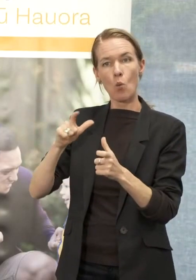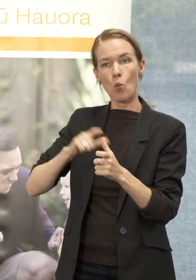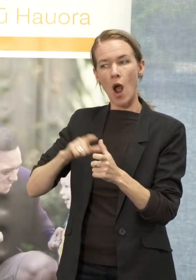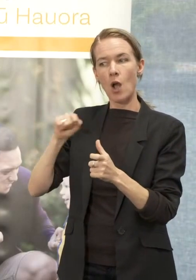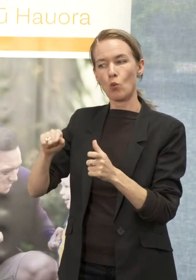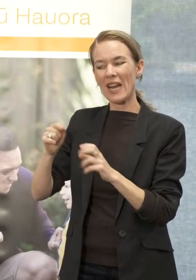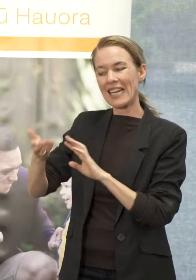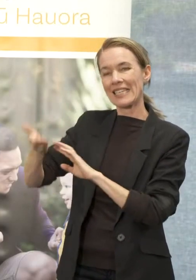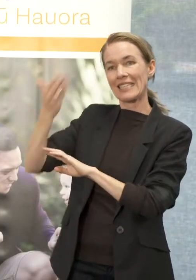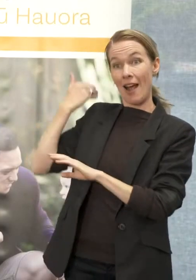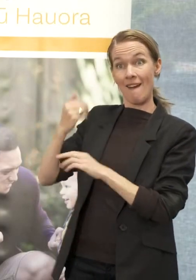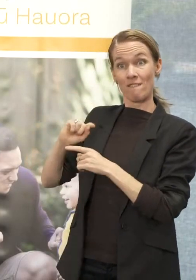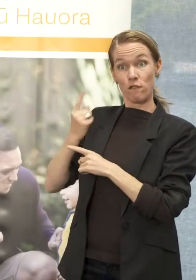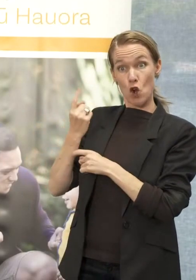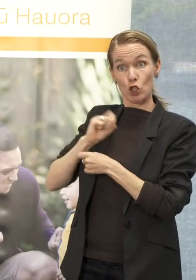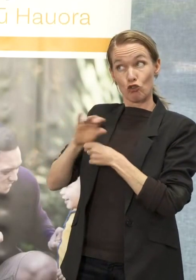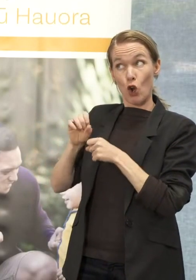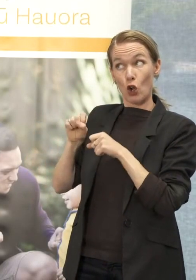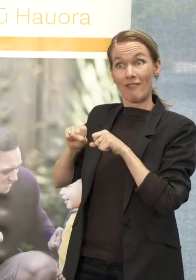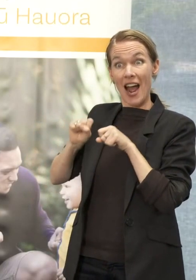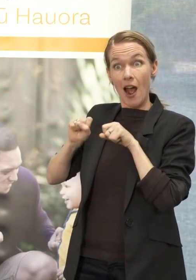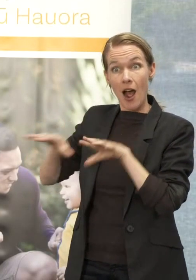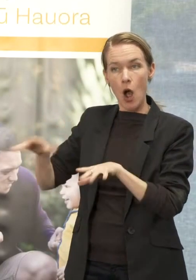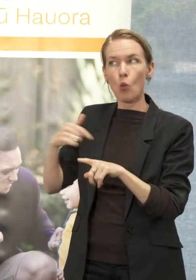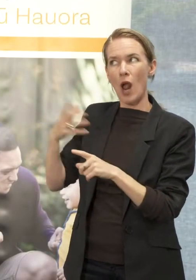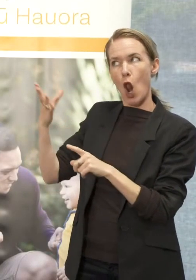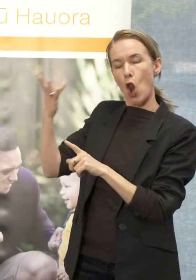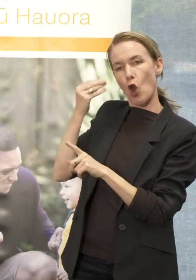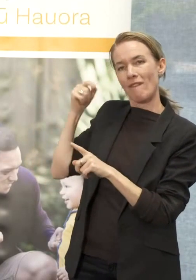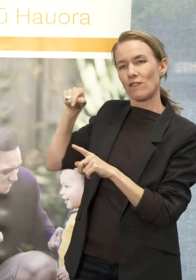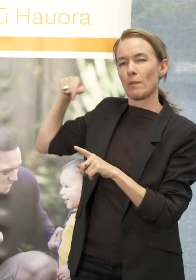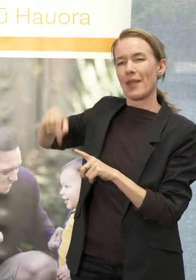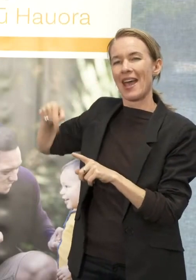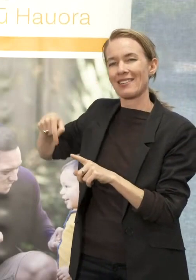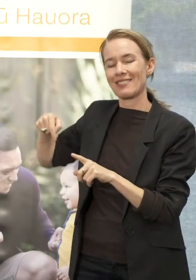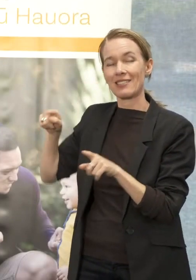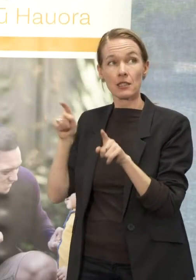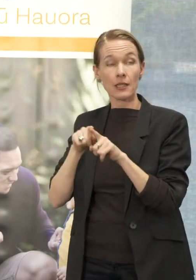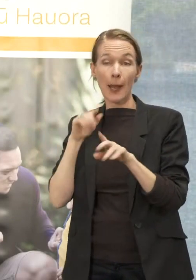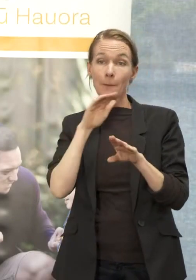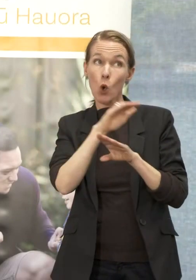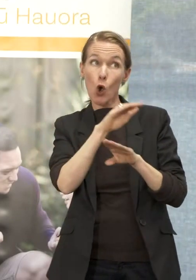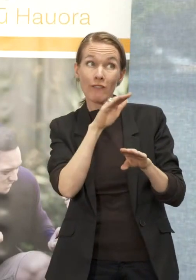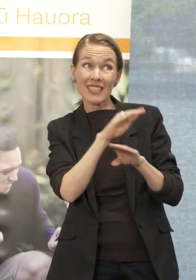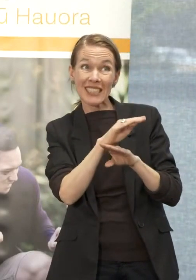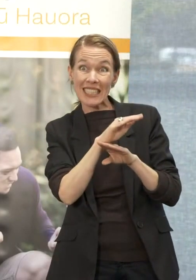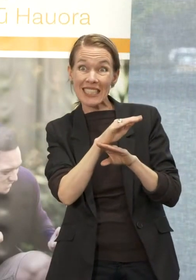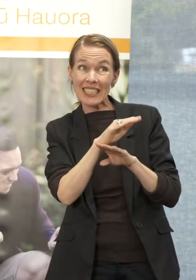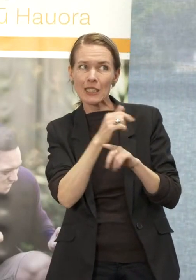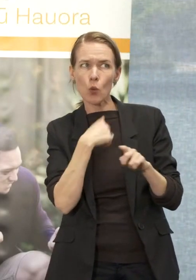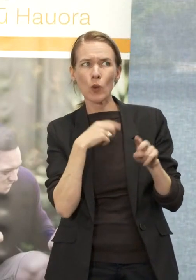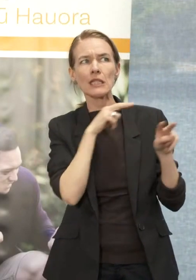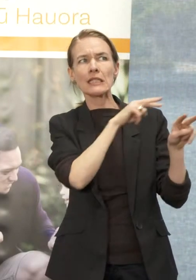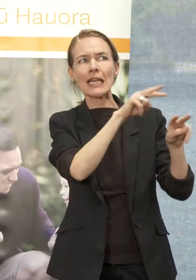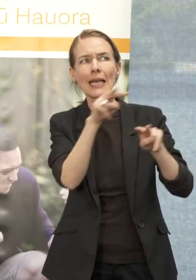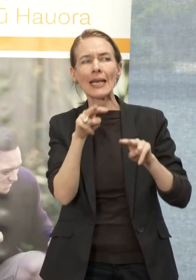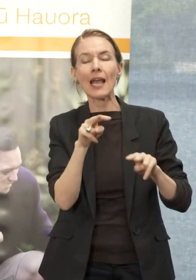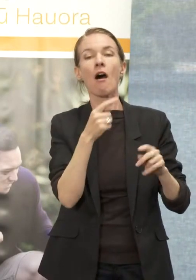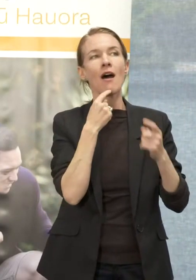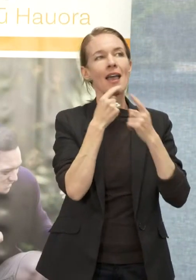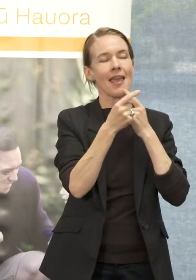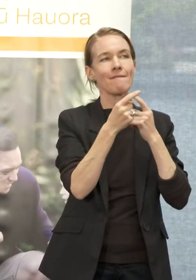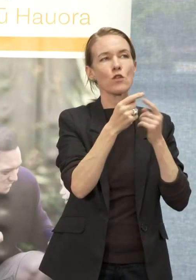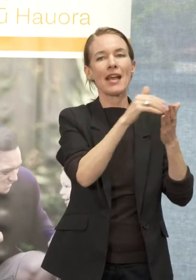in other countries. More information about, for example, if you're asymptomatic, you can be